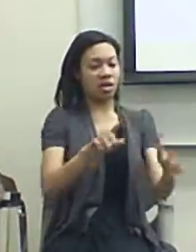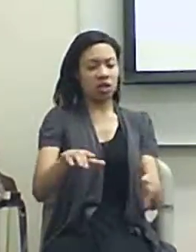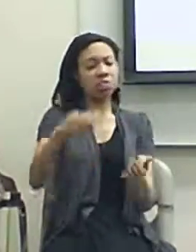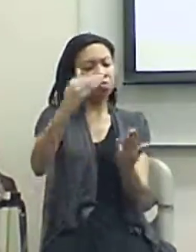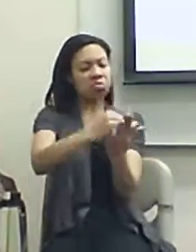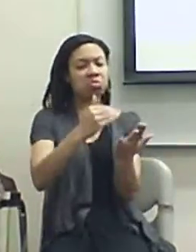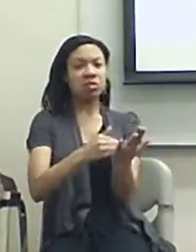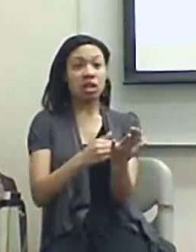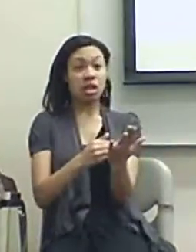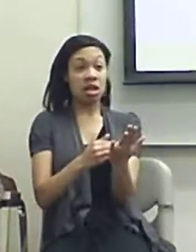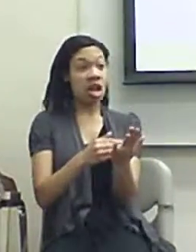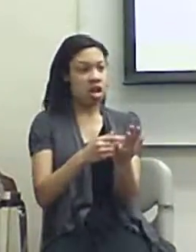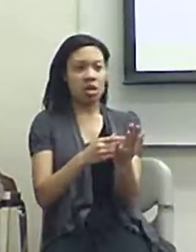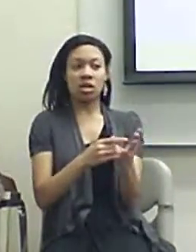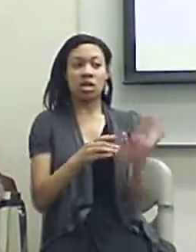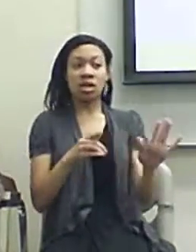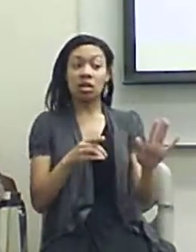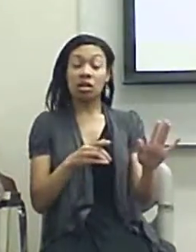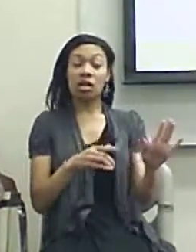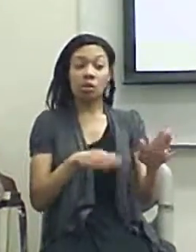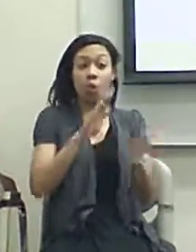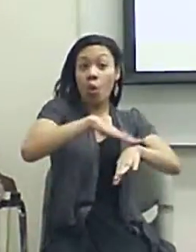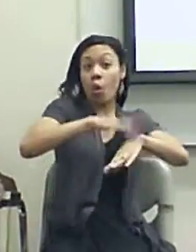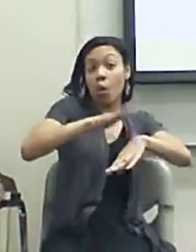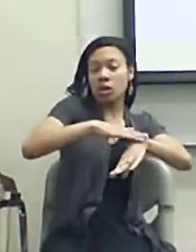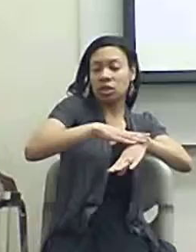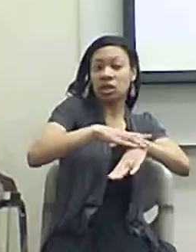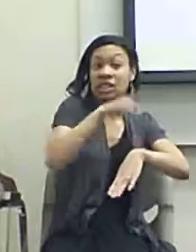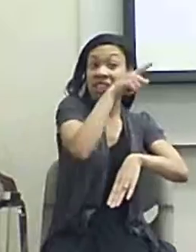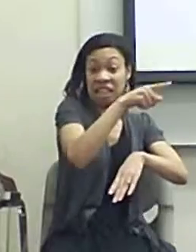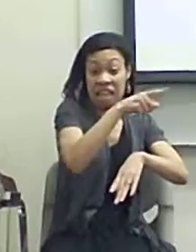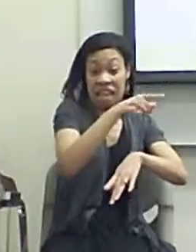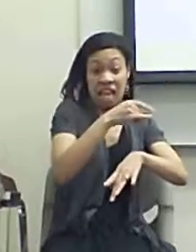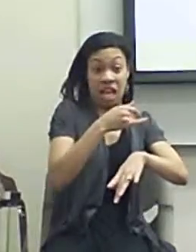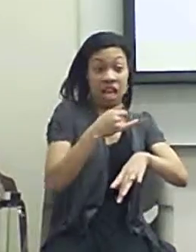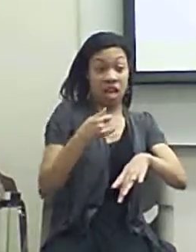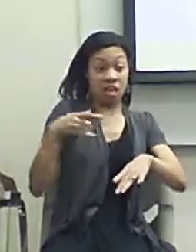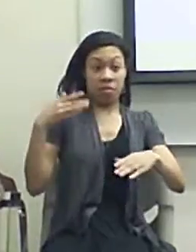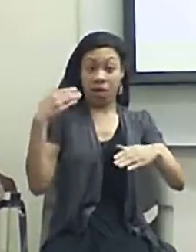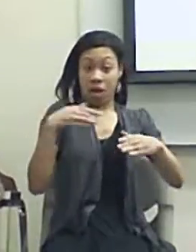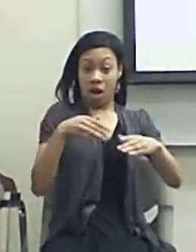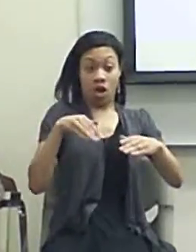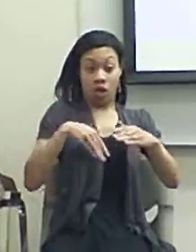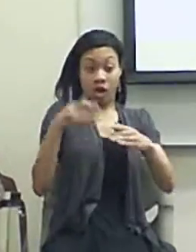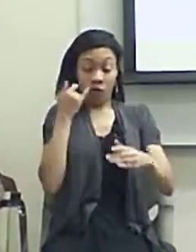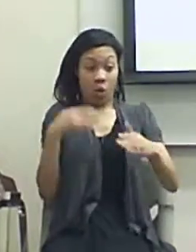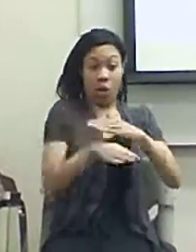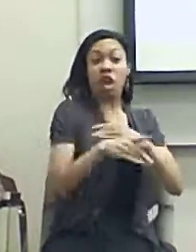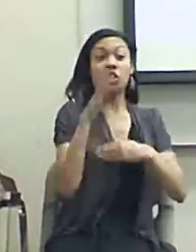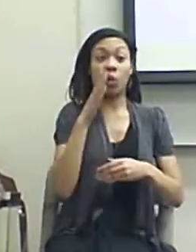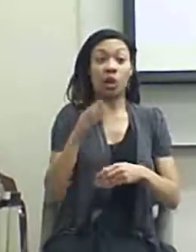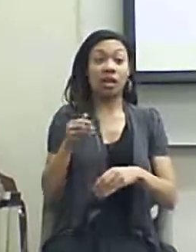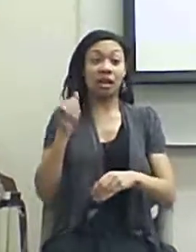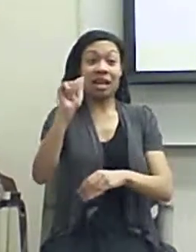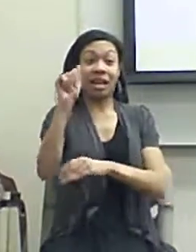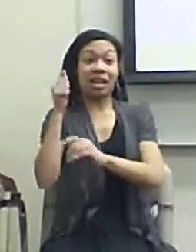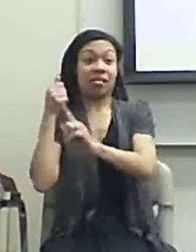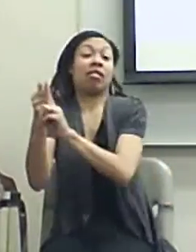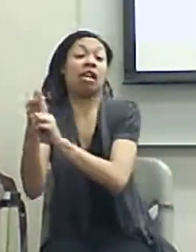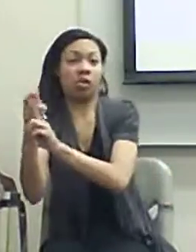she's attacked people in the past when she's psychotic. So the doctor sat right next to her, and I'm just going to use you as an example. Sat